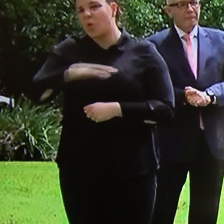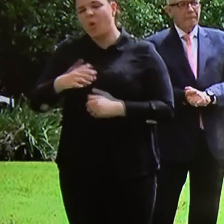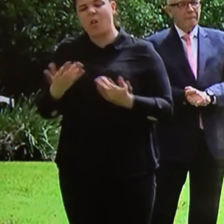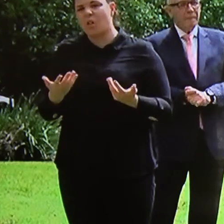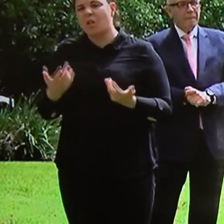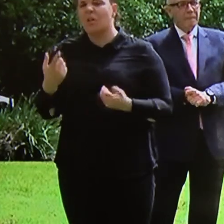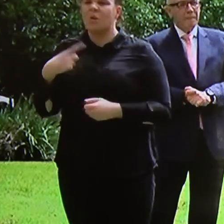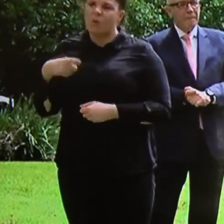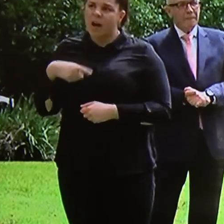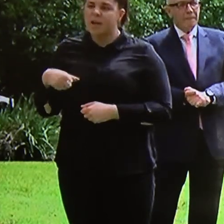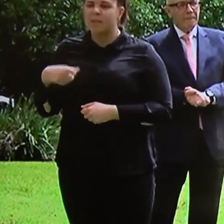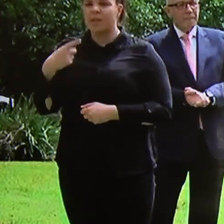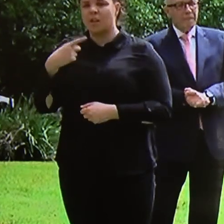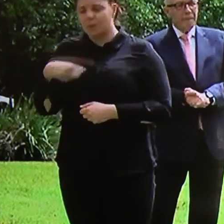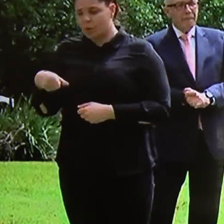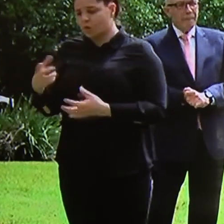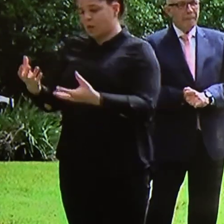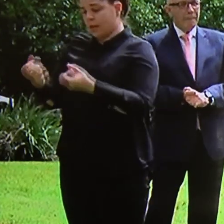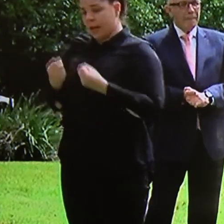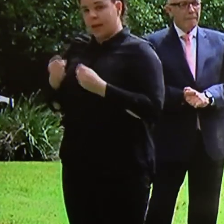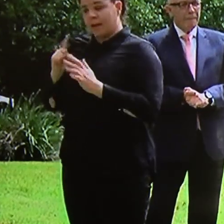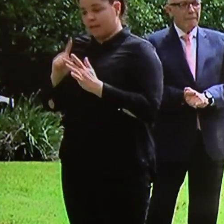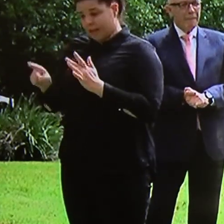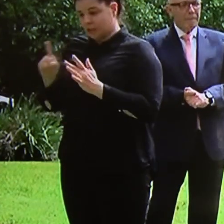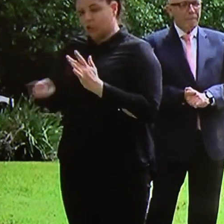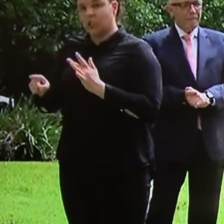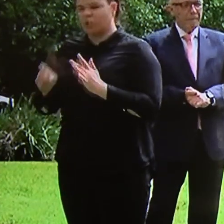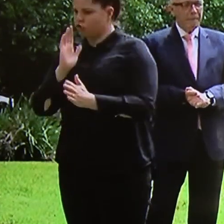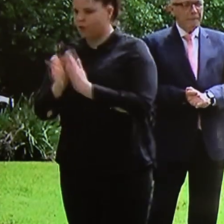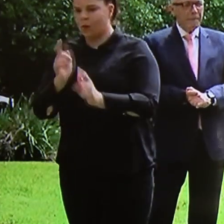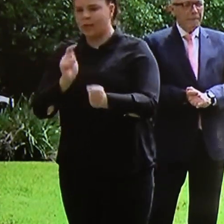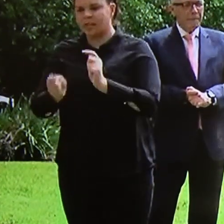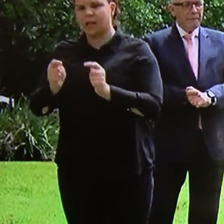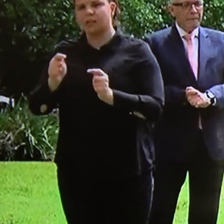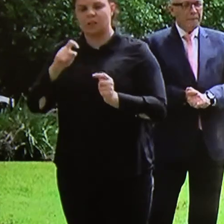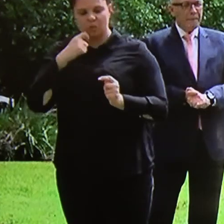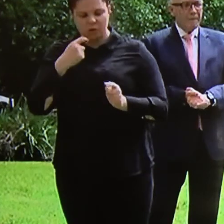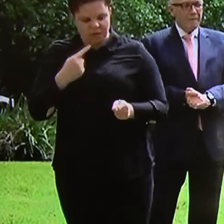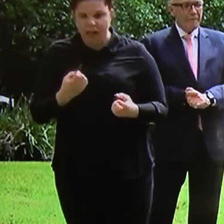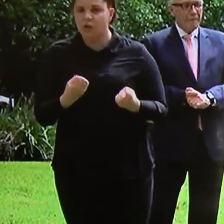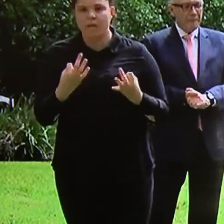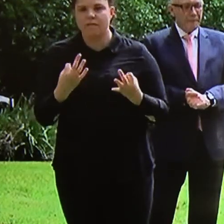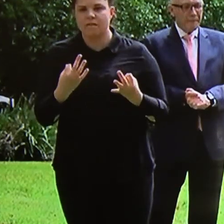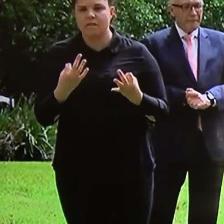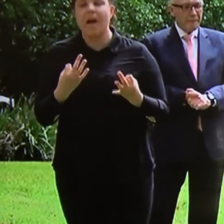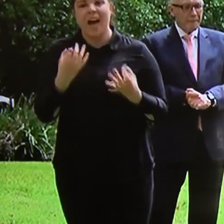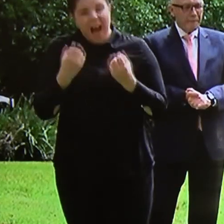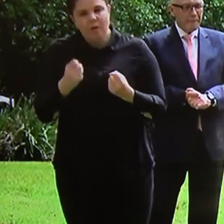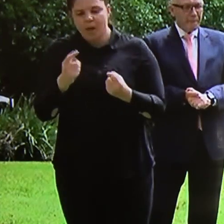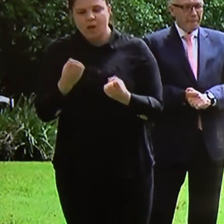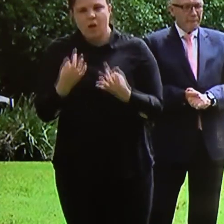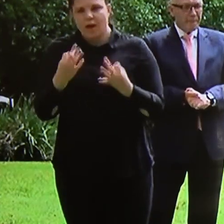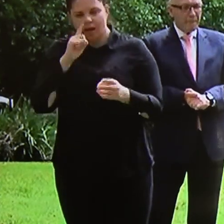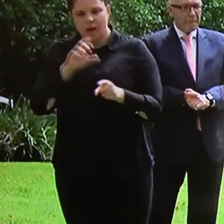that's because soon after infection, the tests are negative during the period, the incubation period, which is the time